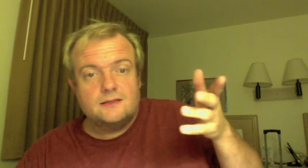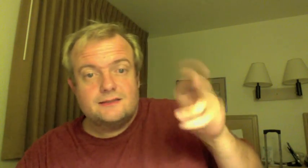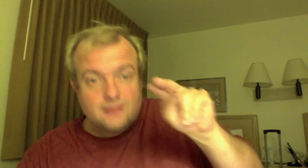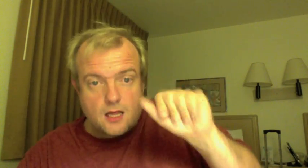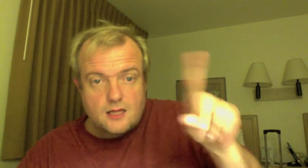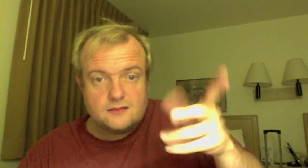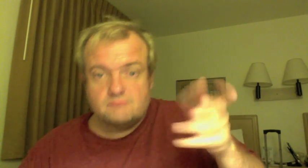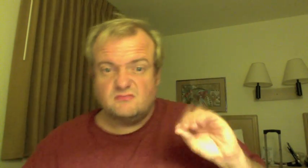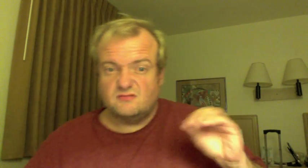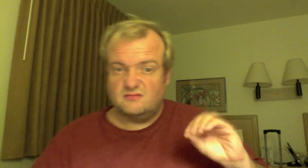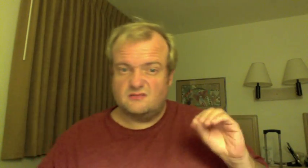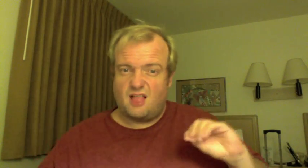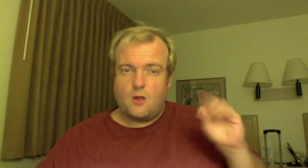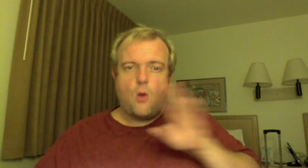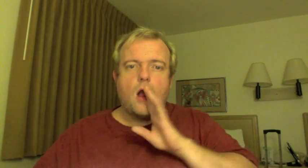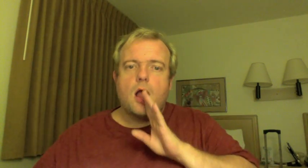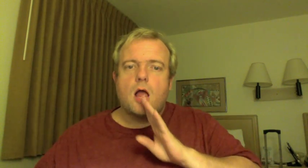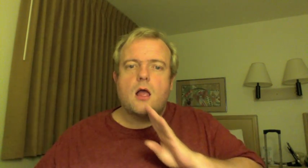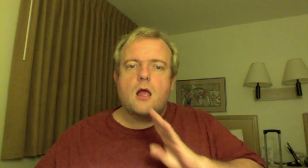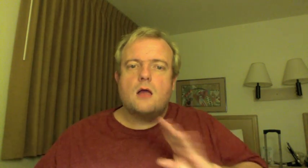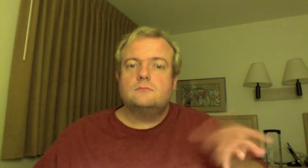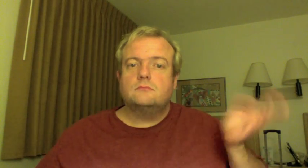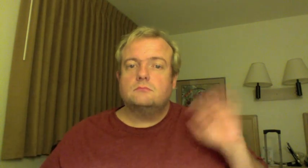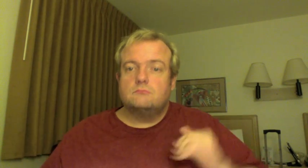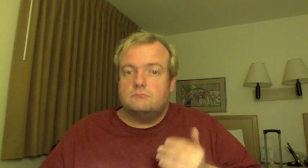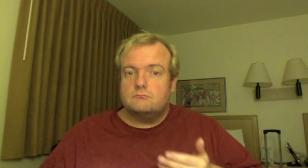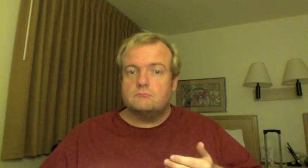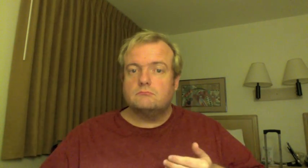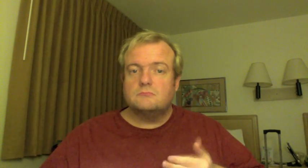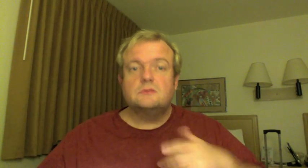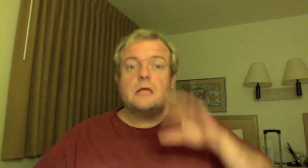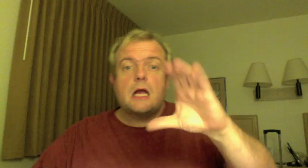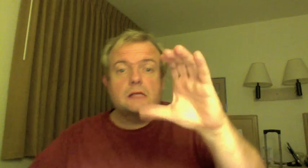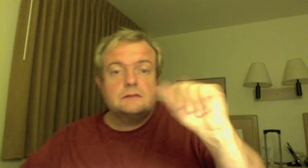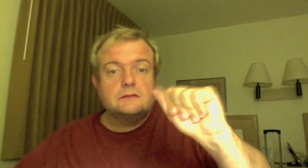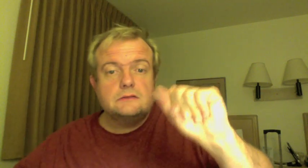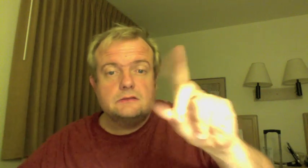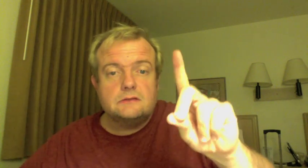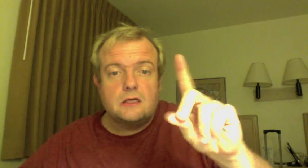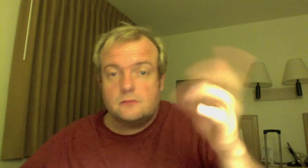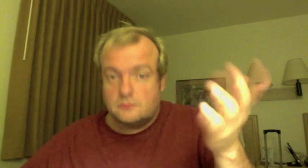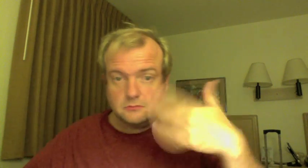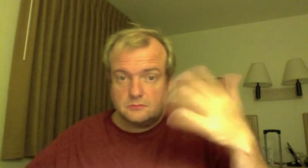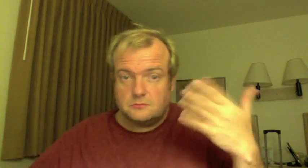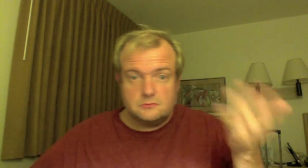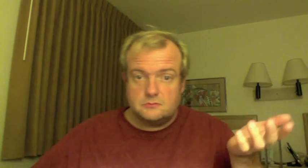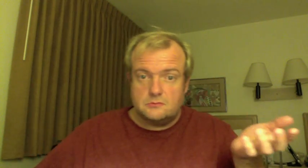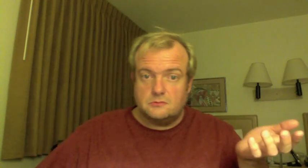exciting night. And the Bird's Nest is ready for its final debut.